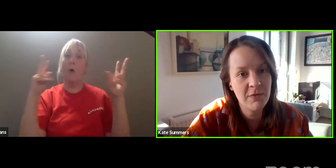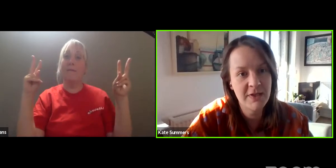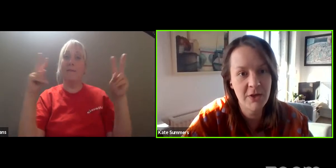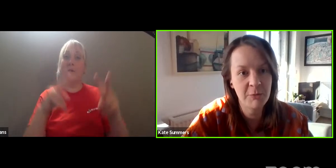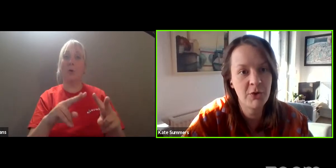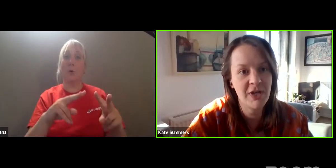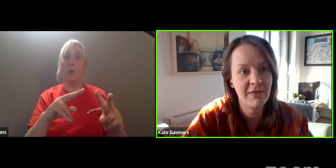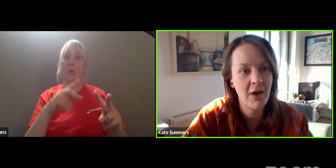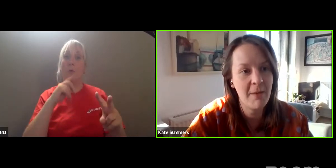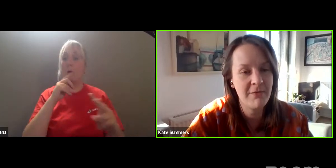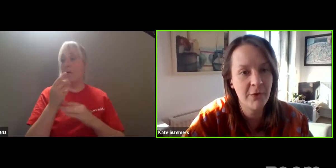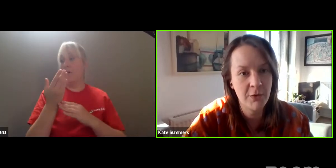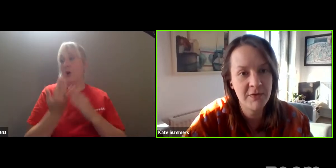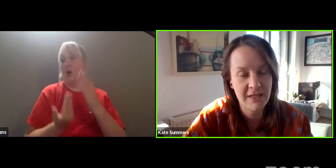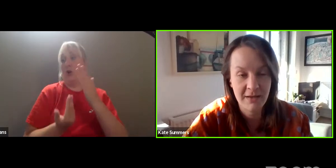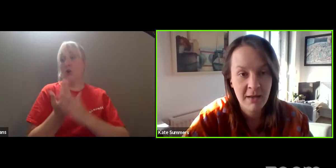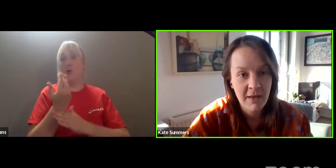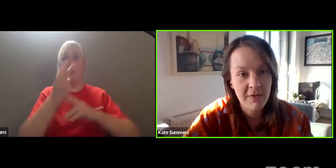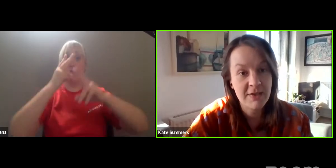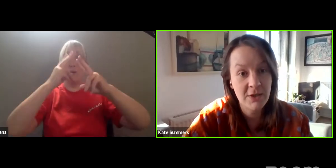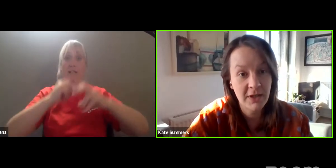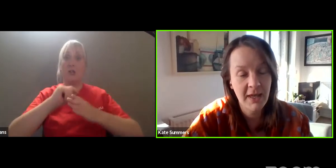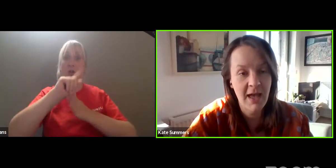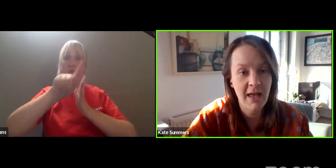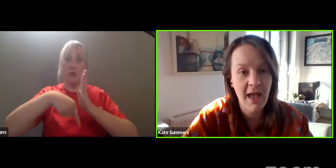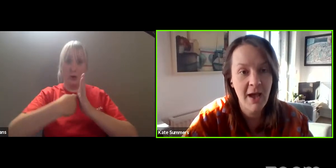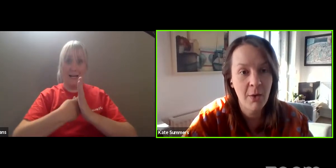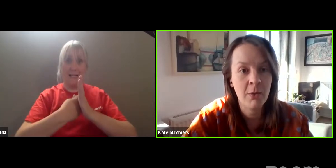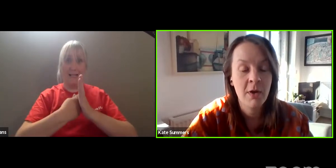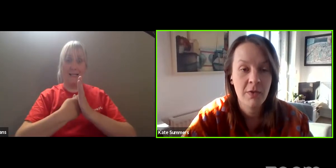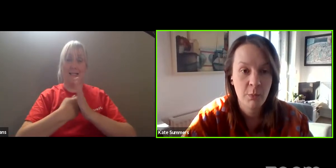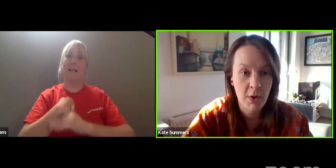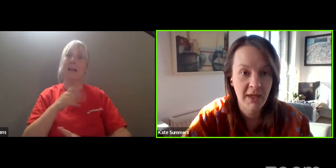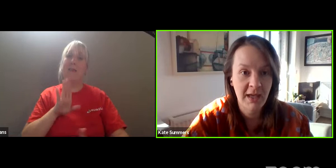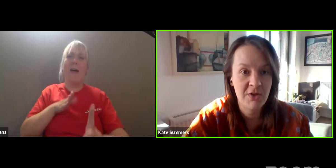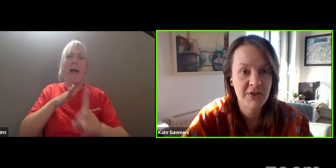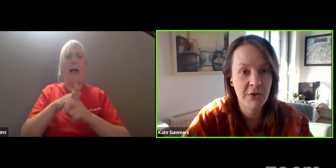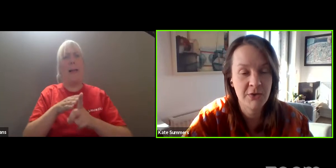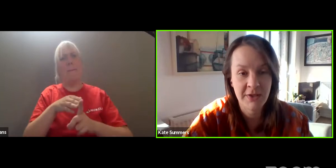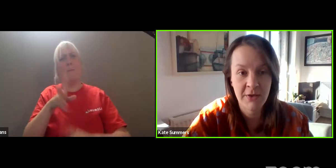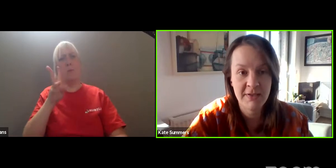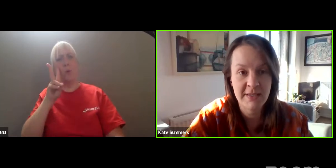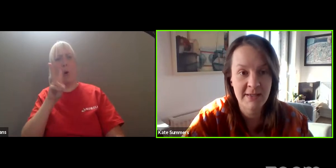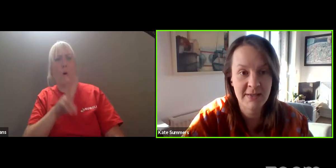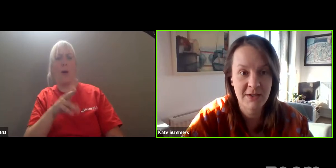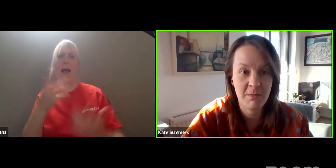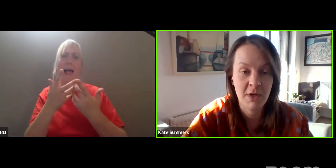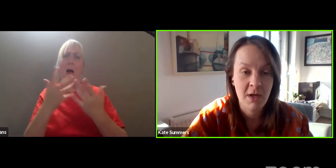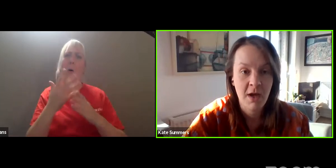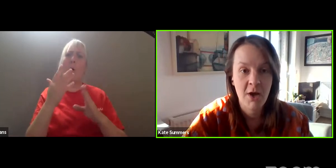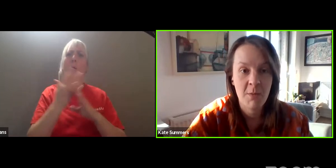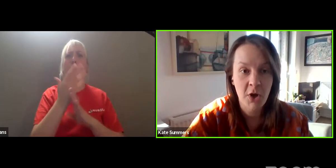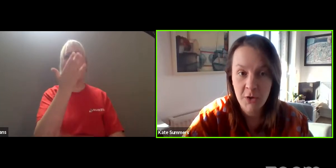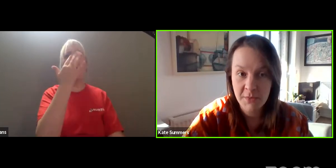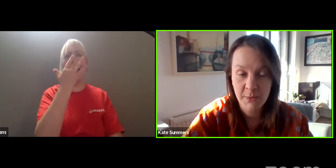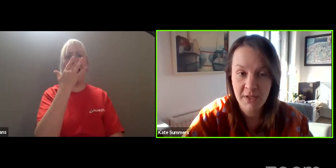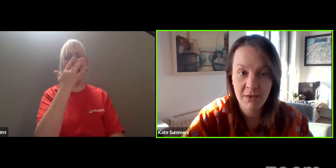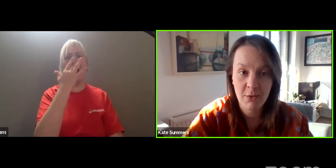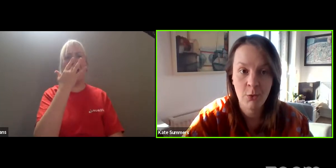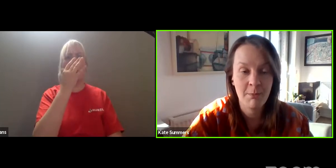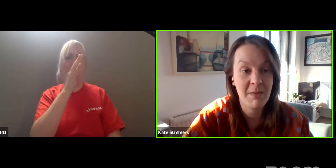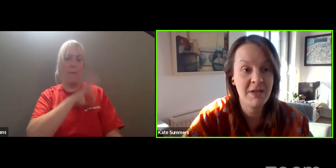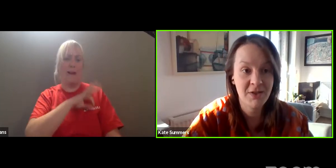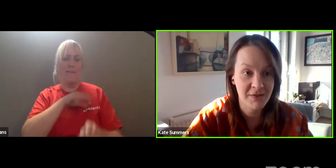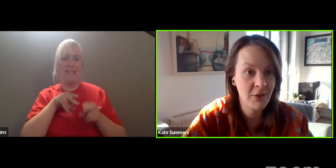large-scale new research project that I'm involved in, that's looking at how the working age social security system copes